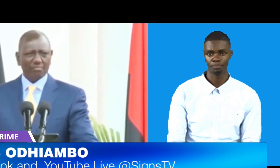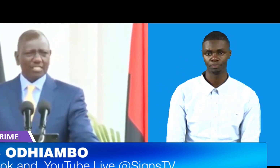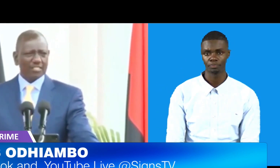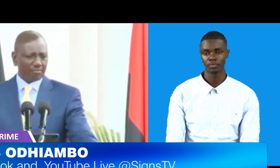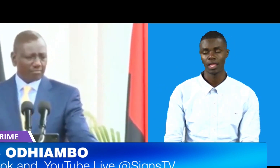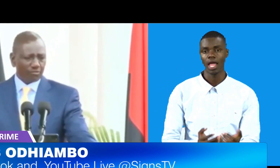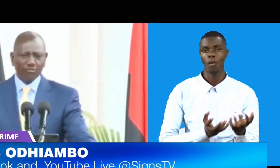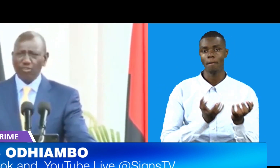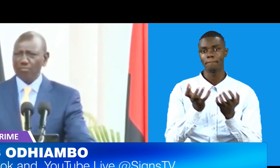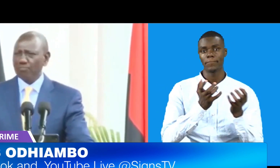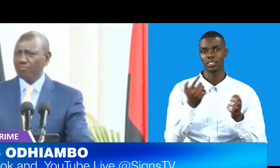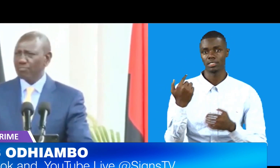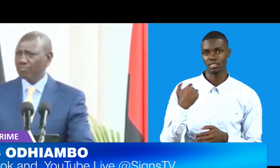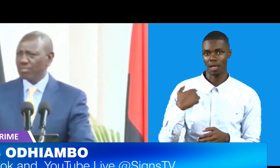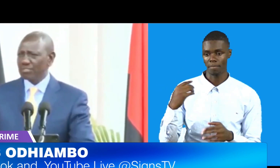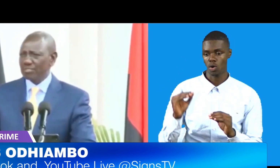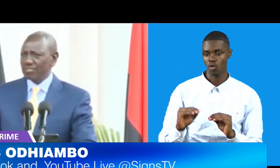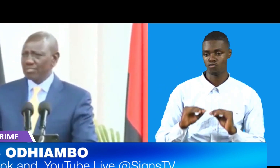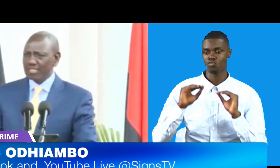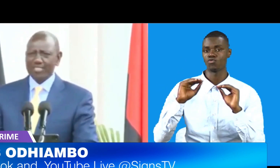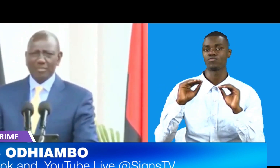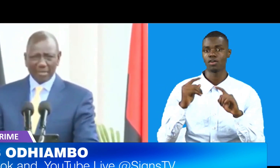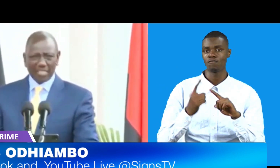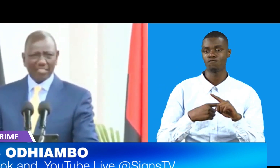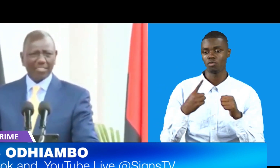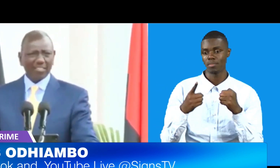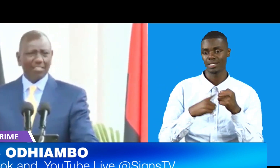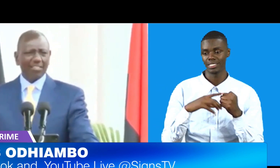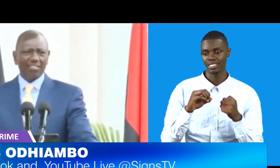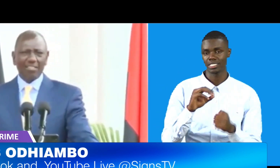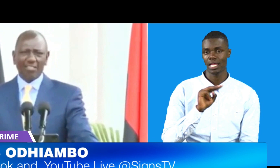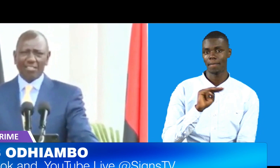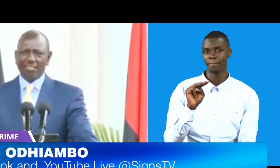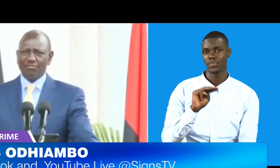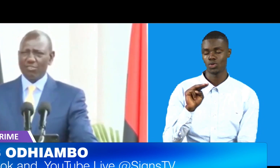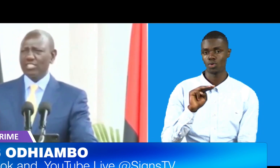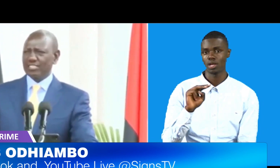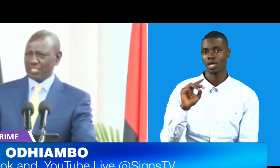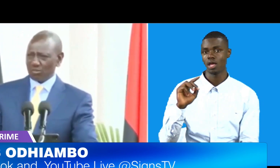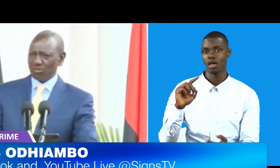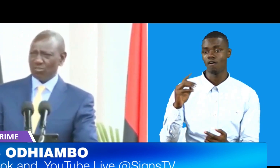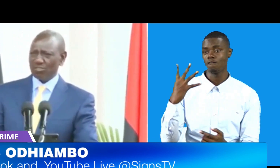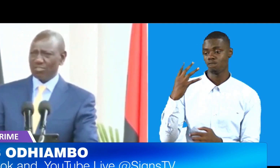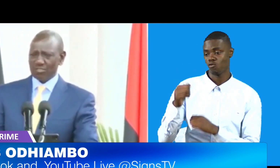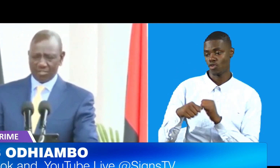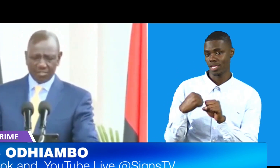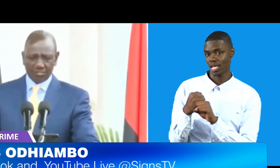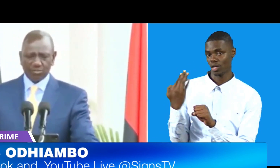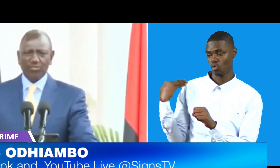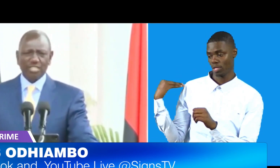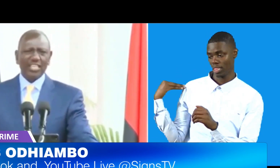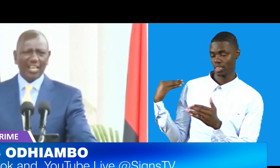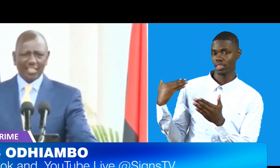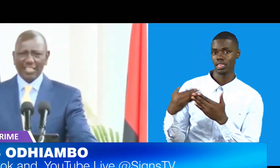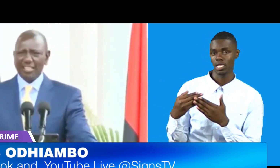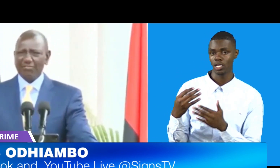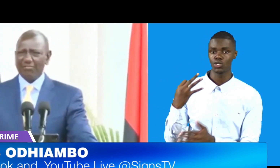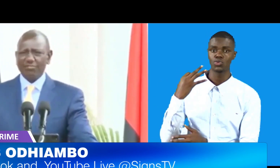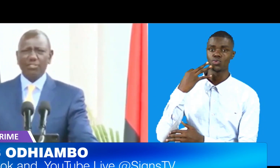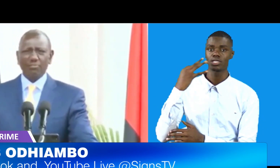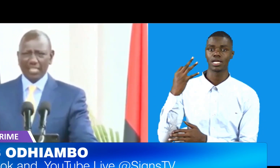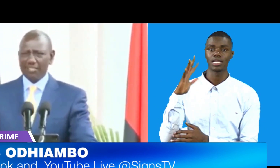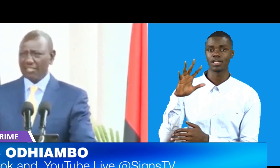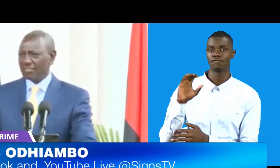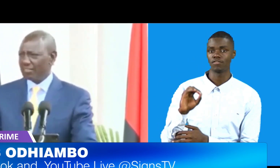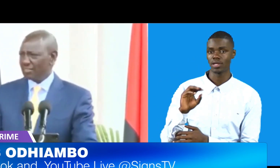trade numbers have moved from 60 million 4 years ago to